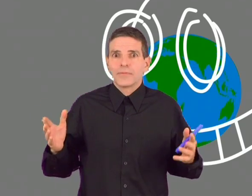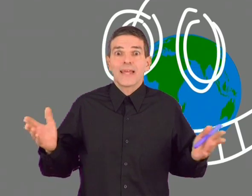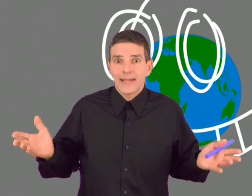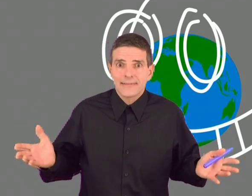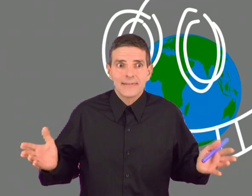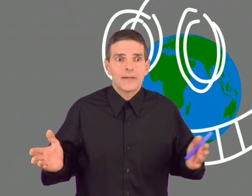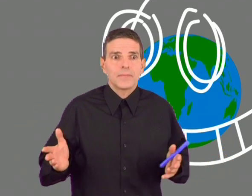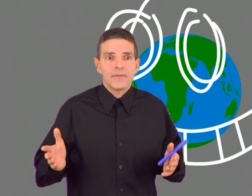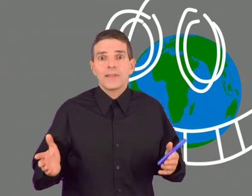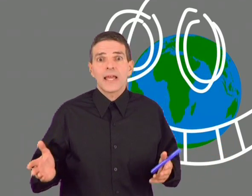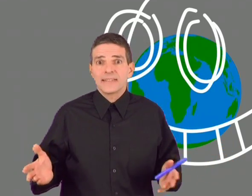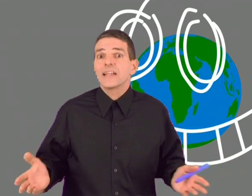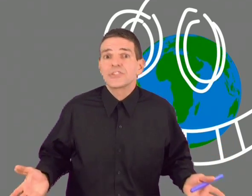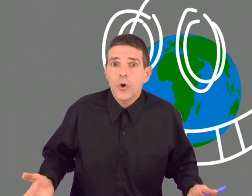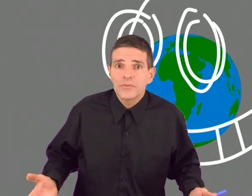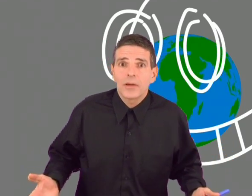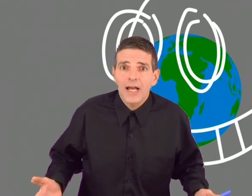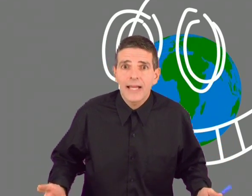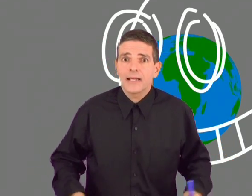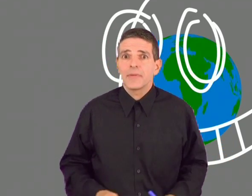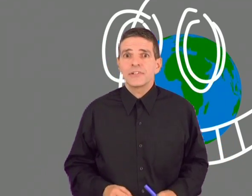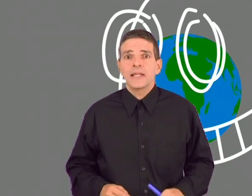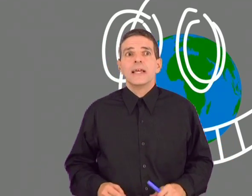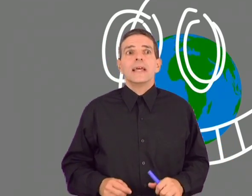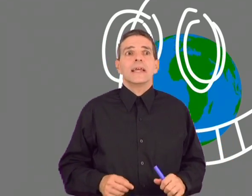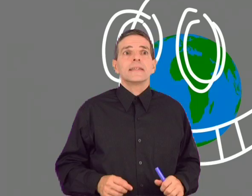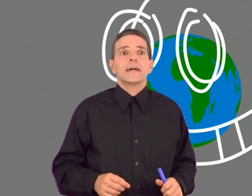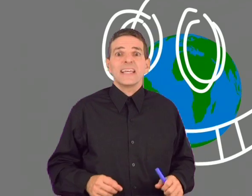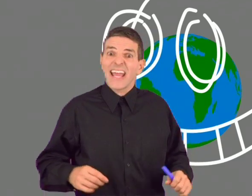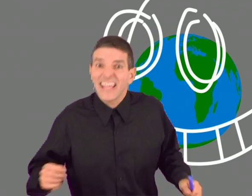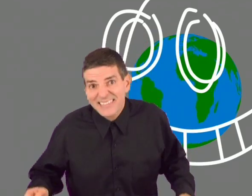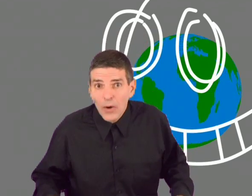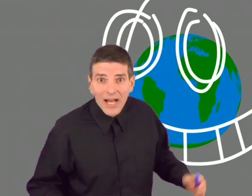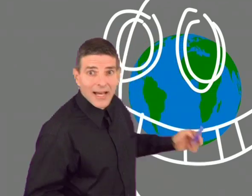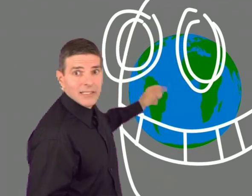whatever that is, a flying telescope of some kind, I imagine. And it hangs out on